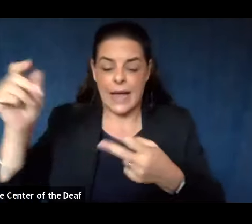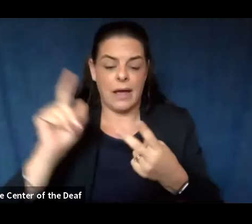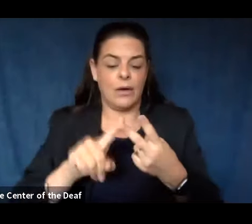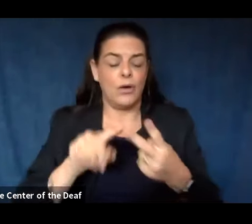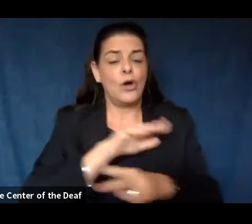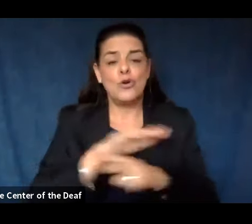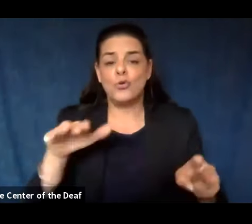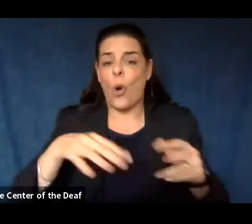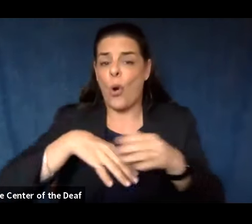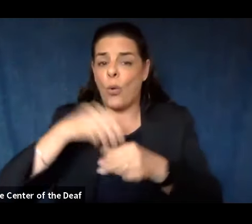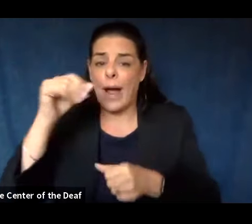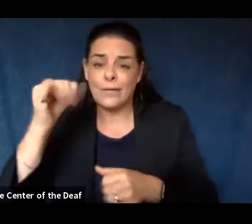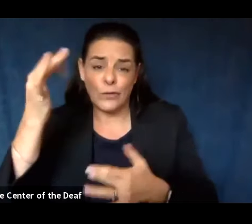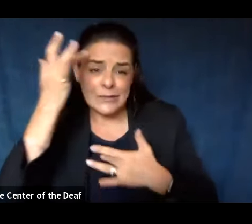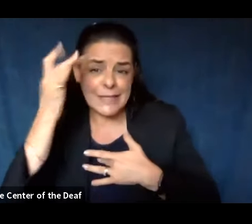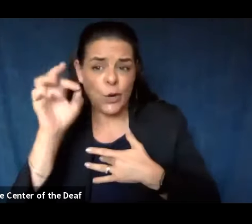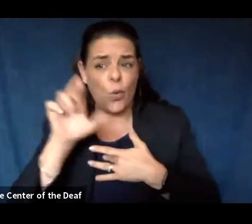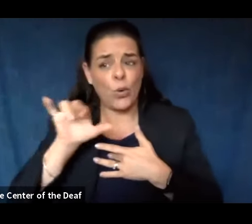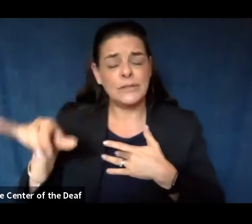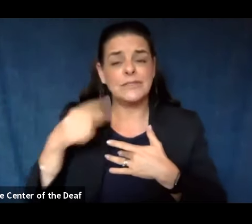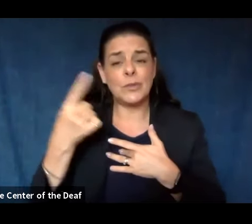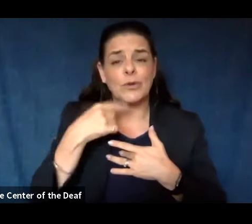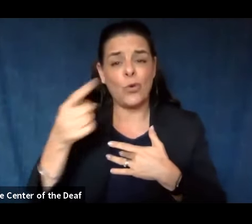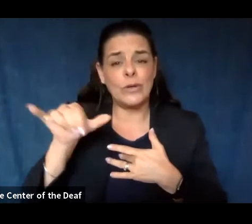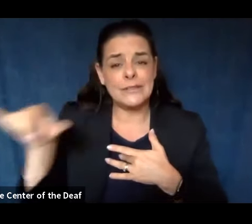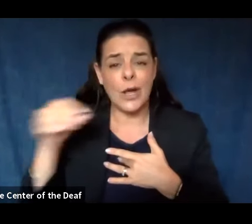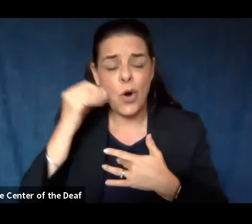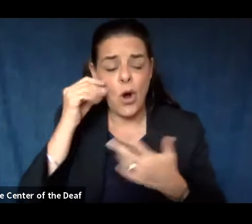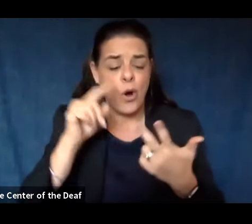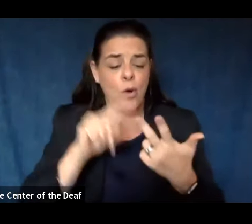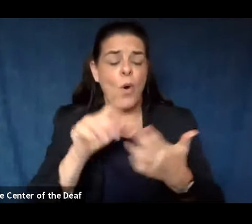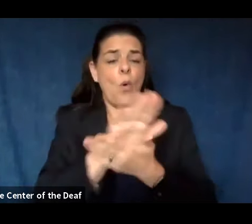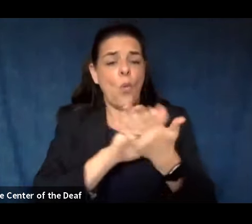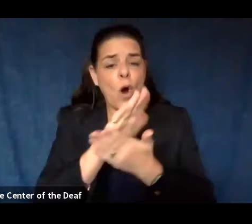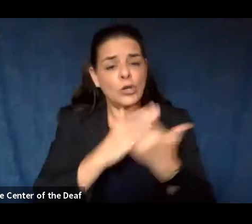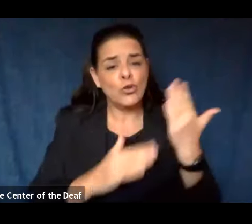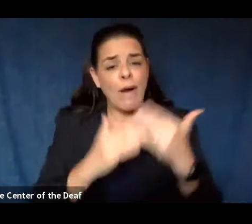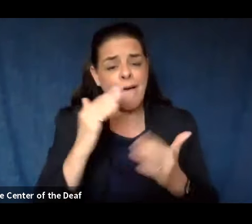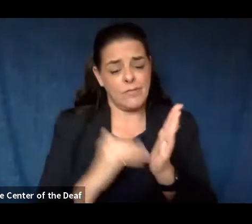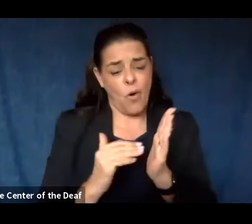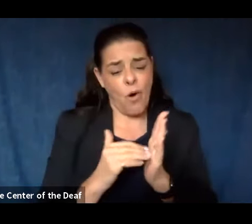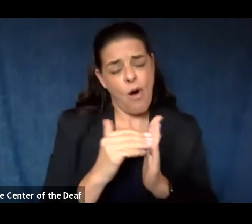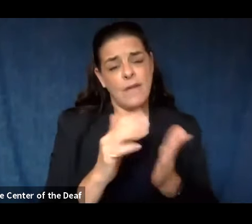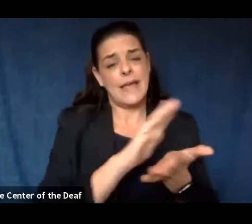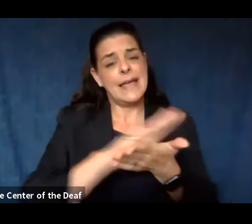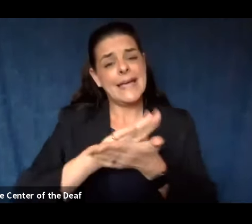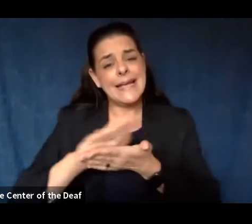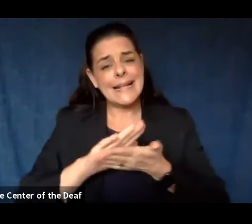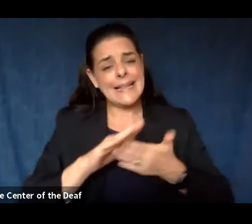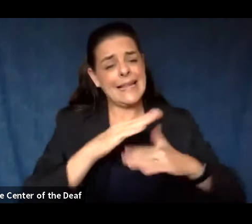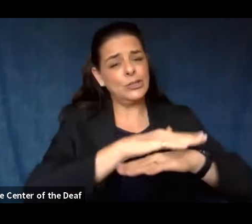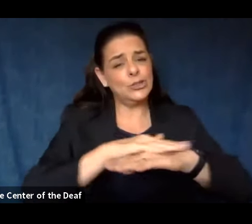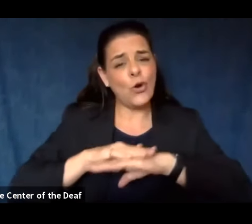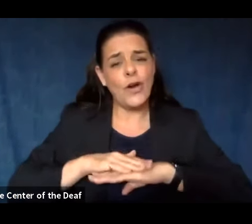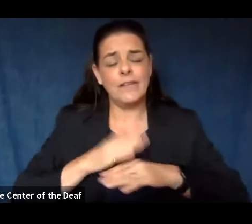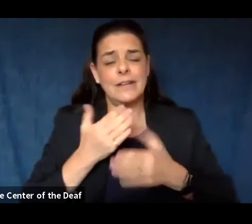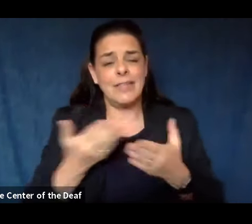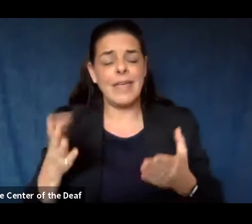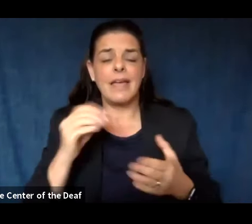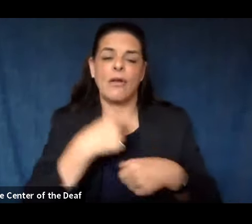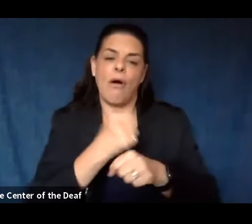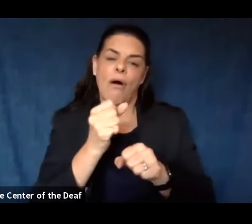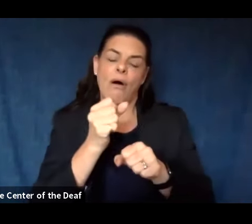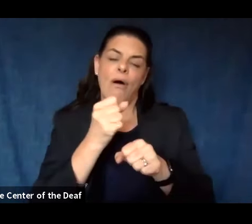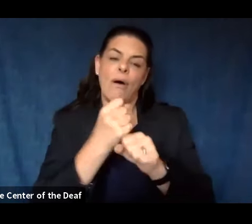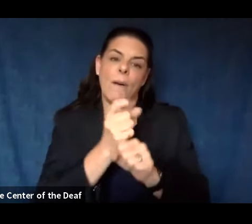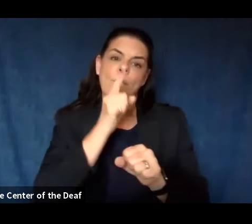if you're sick or you've been told to stay home, washing your hands frequently disinfecting surfaces, and also making sure you're trying